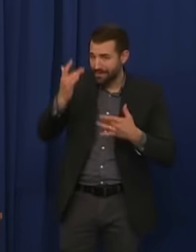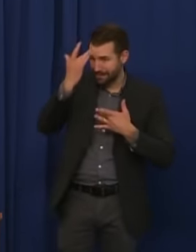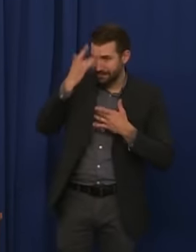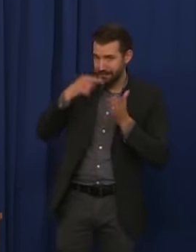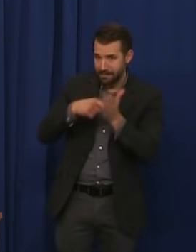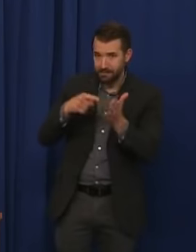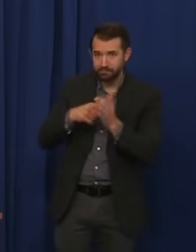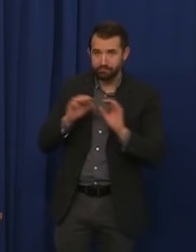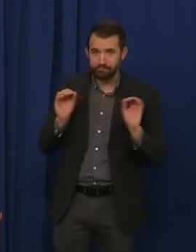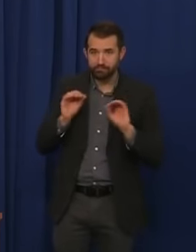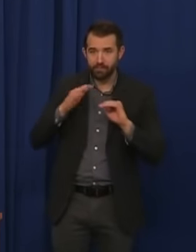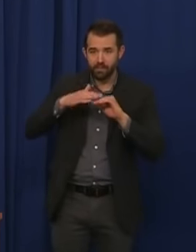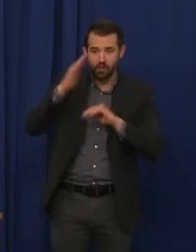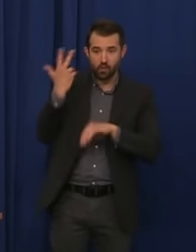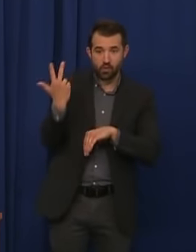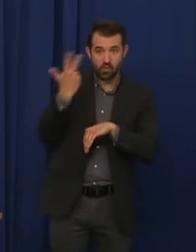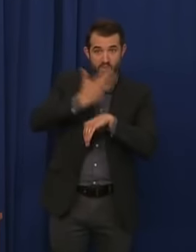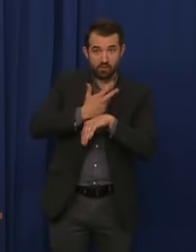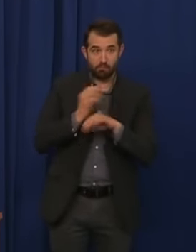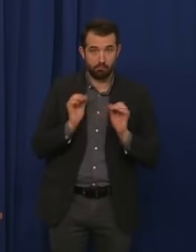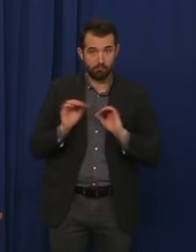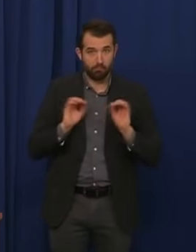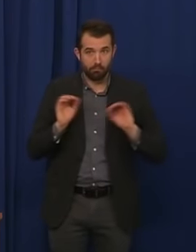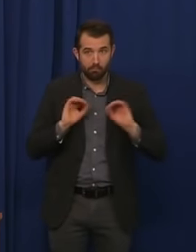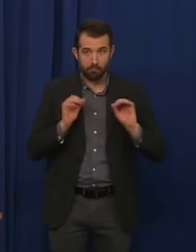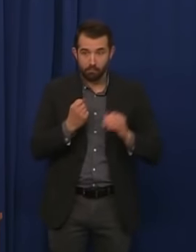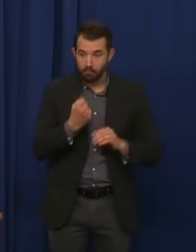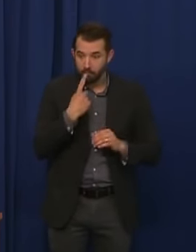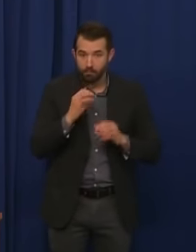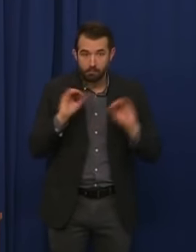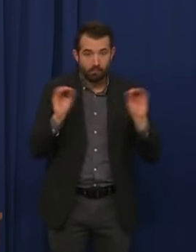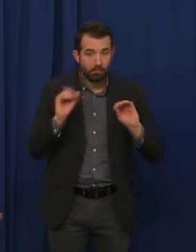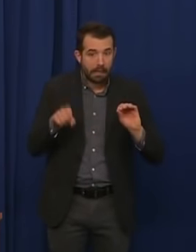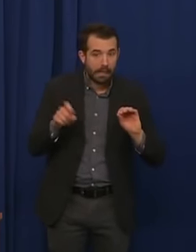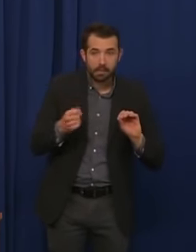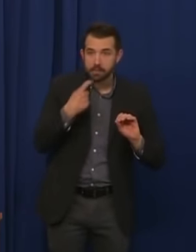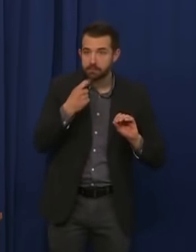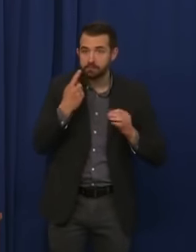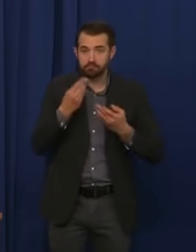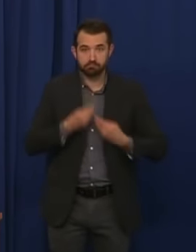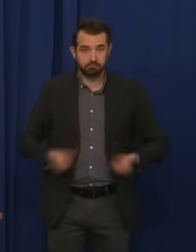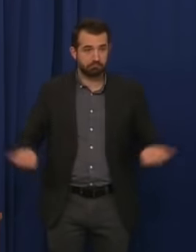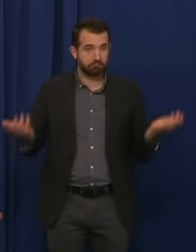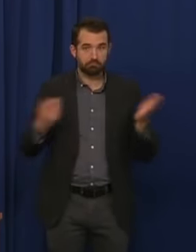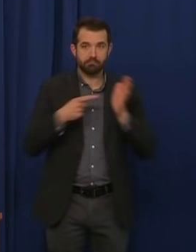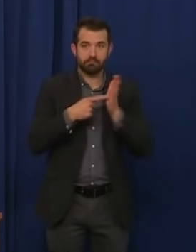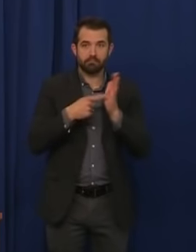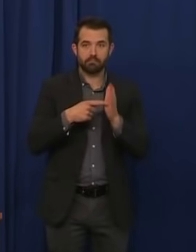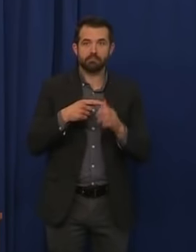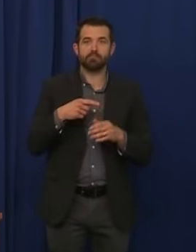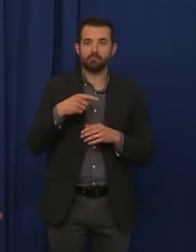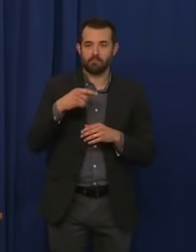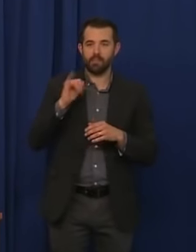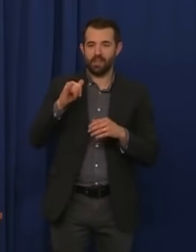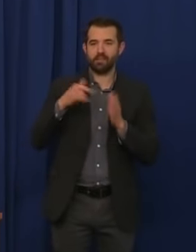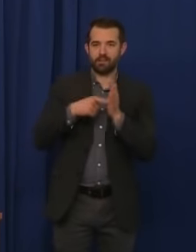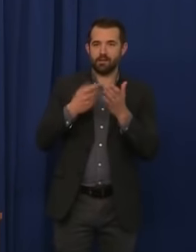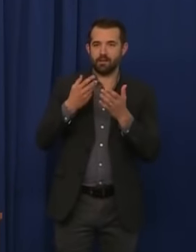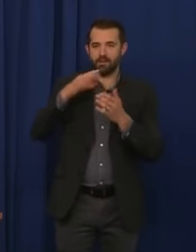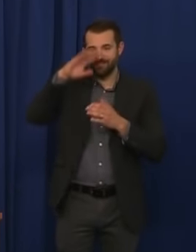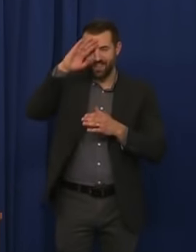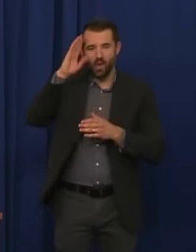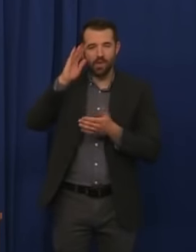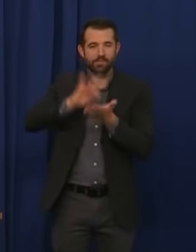3 days without taking any medication that would suppress those symptoms. So Tylenol is known to suppress a fever, so you can't be